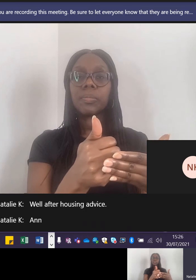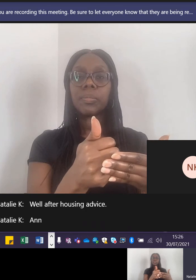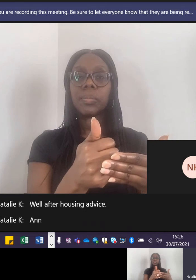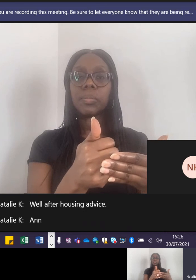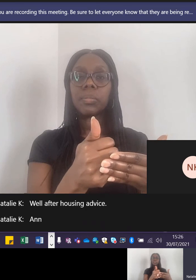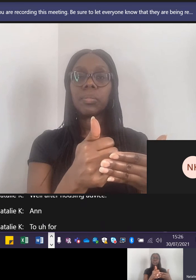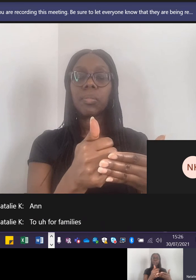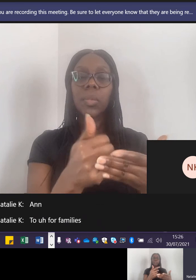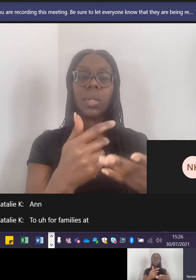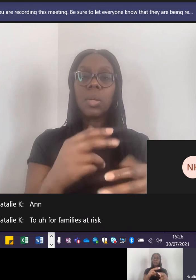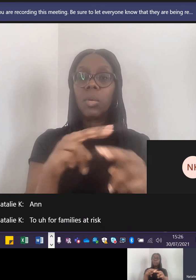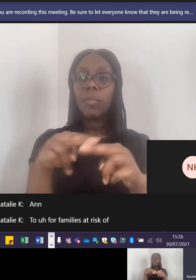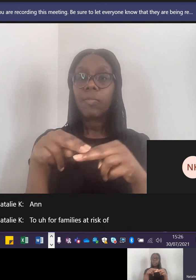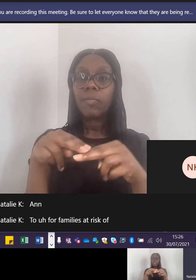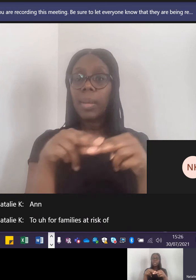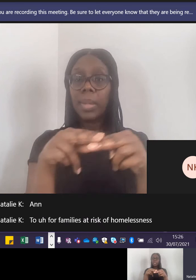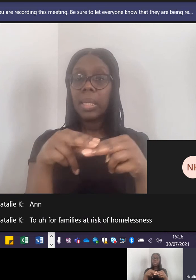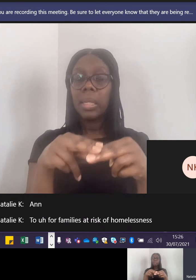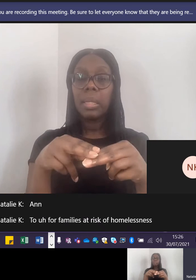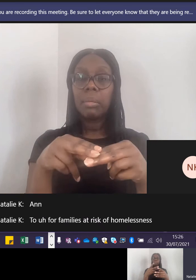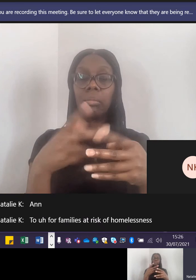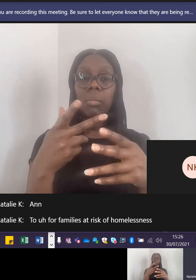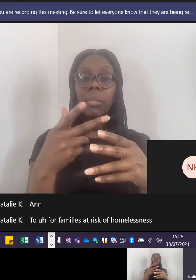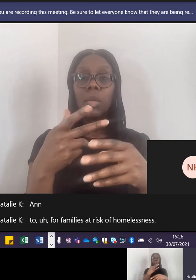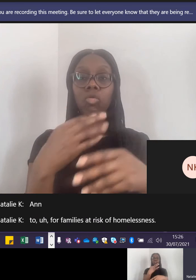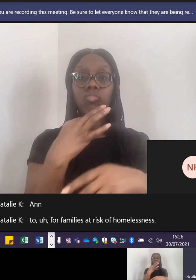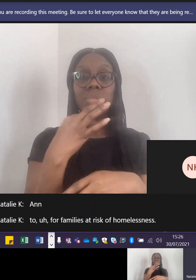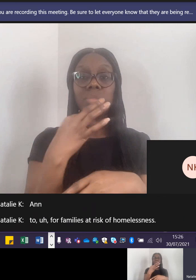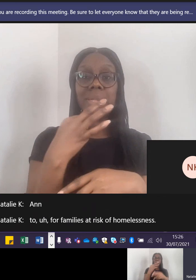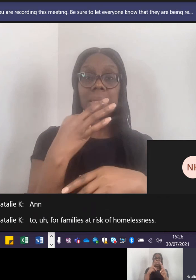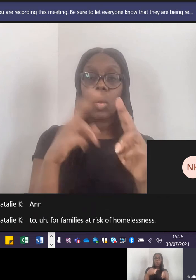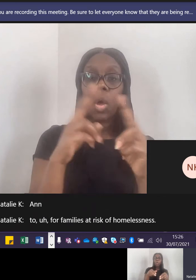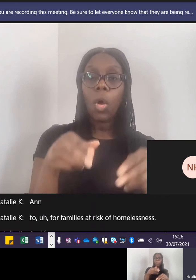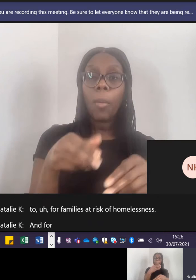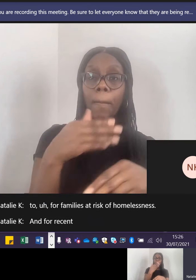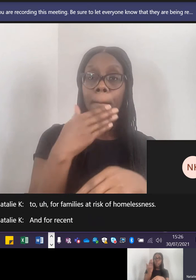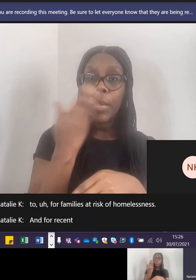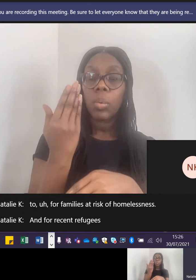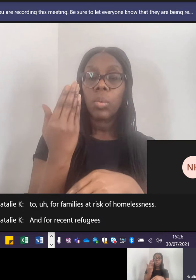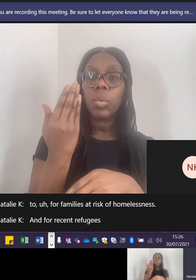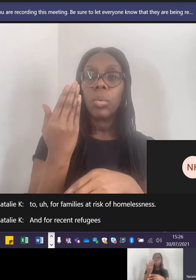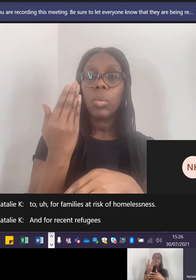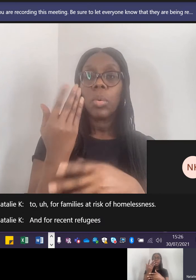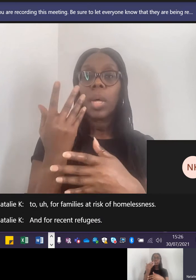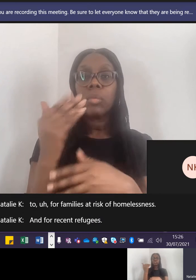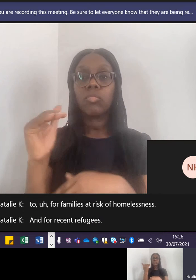for families at risk of homelessness and for recent refugees.